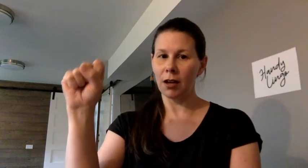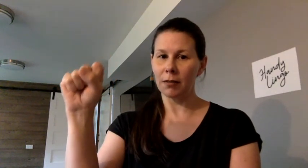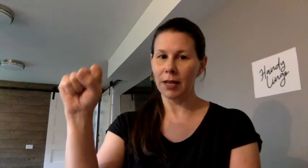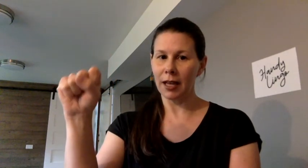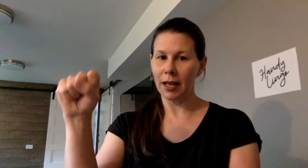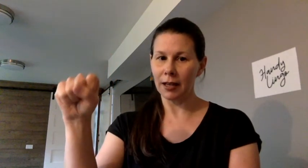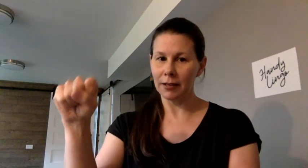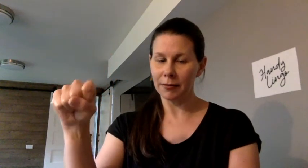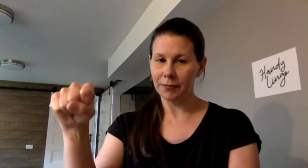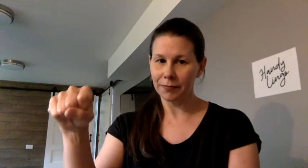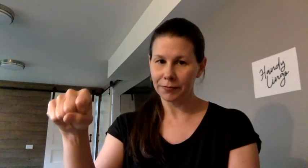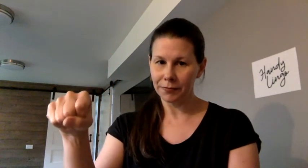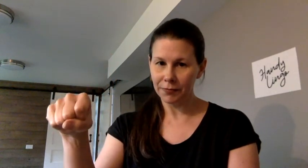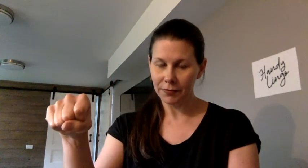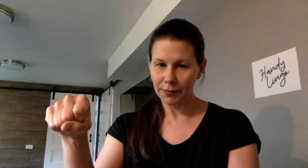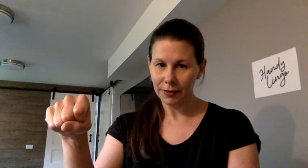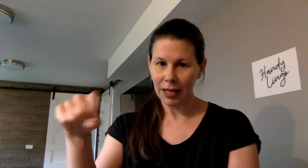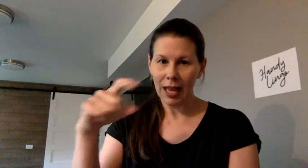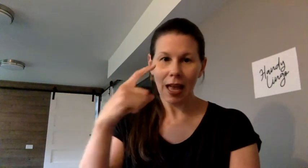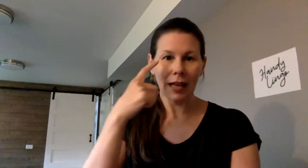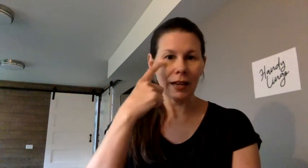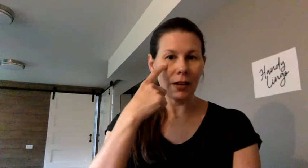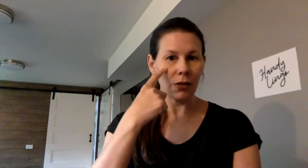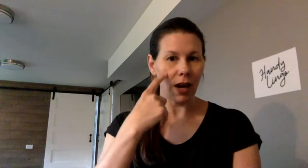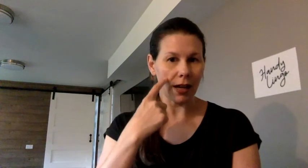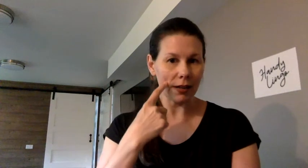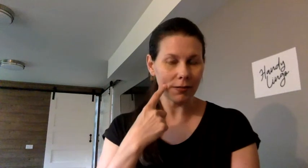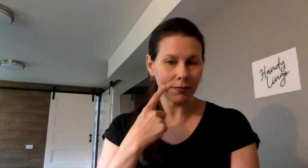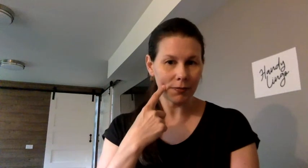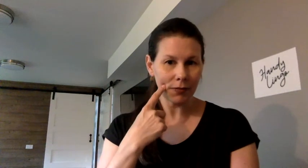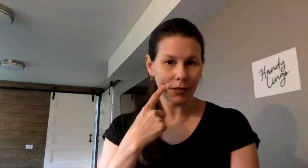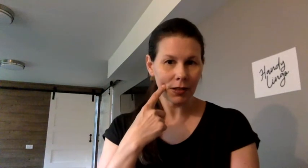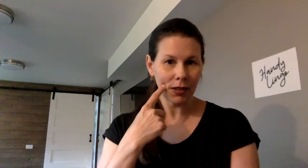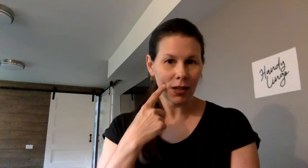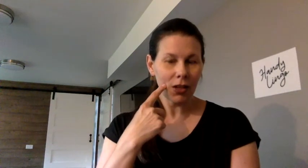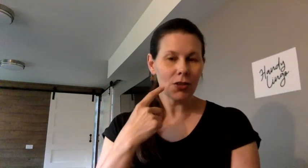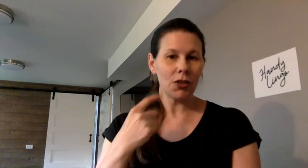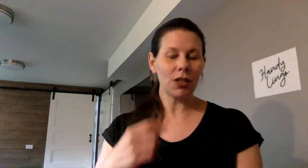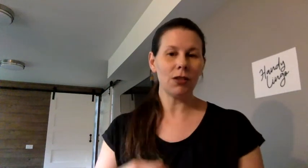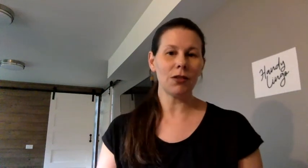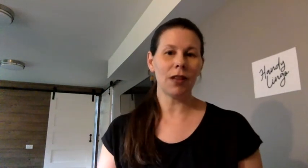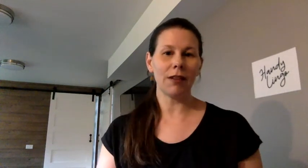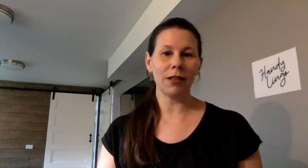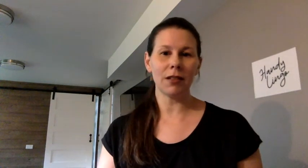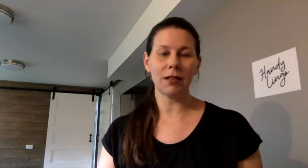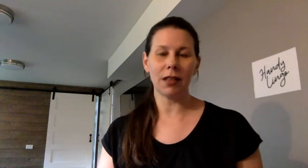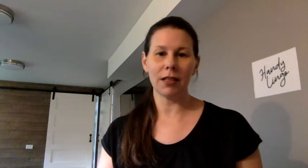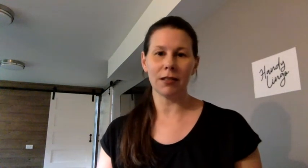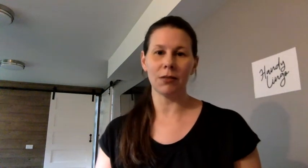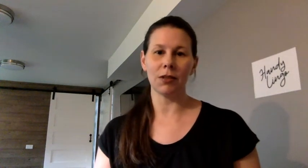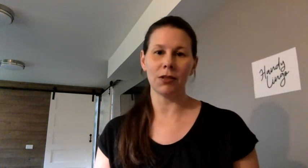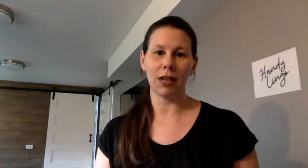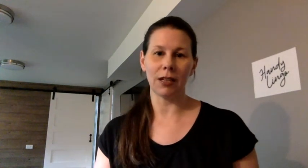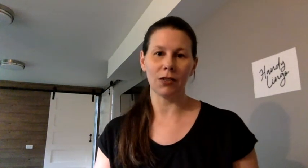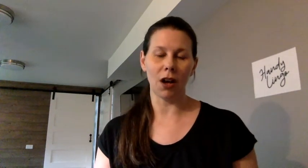my head and I cried. So you can use a lot of artistic license when you're signing